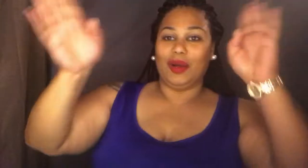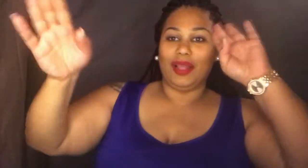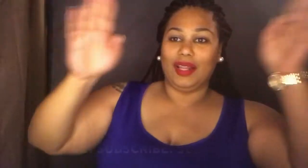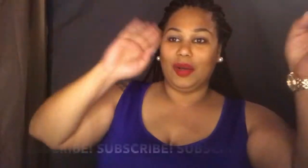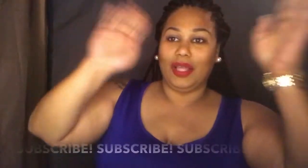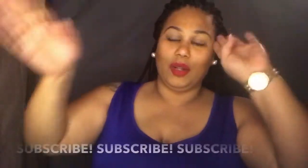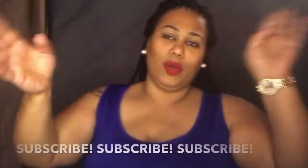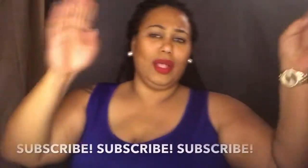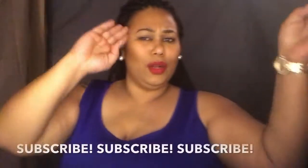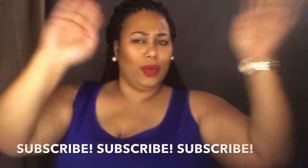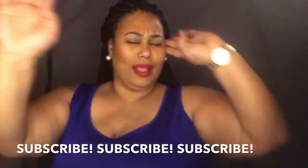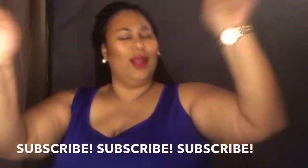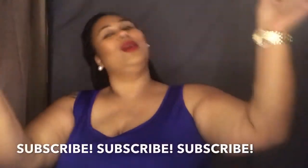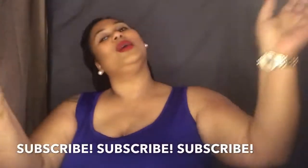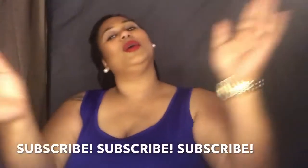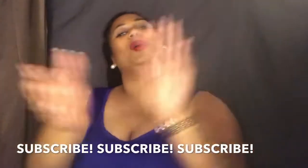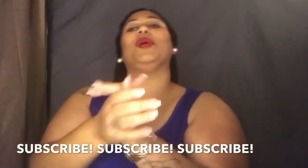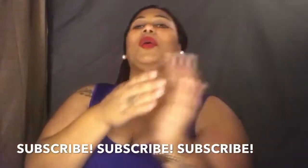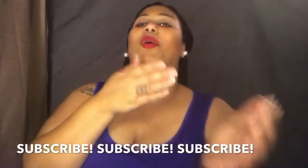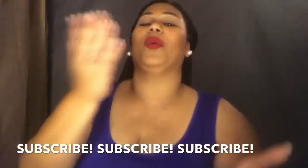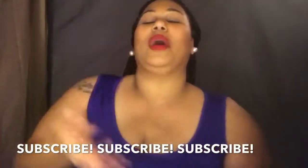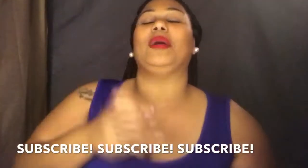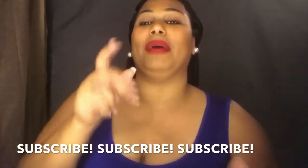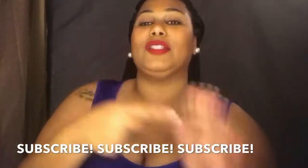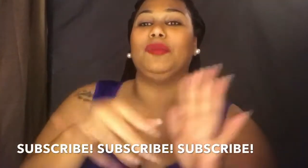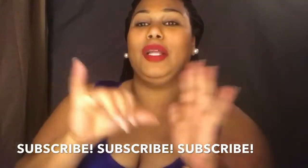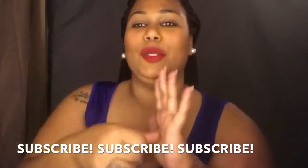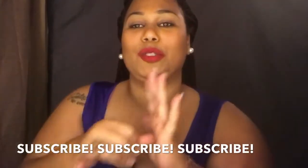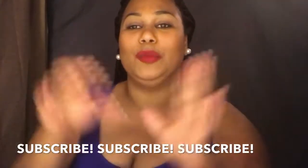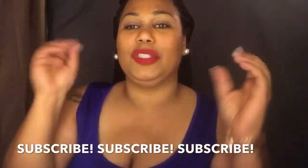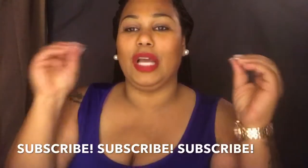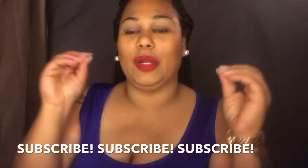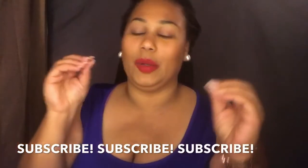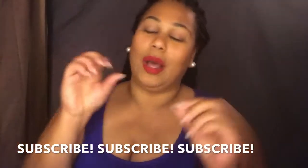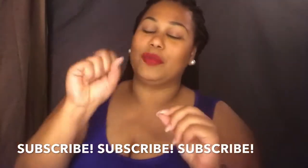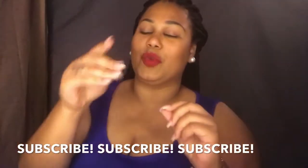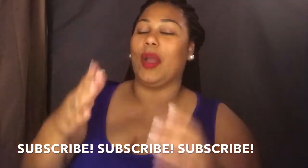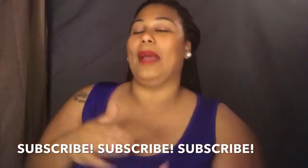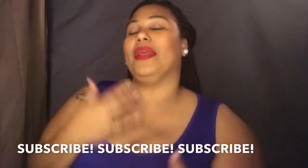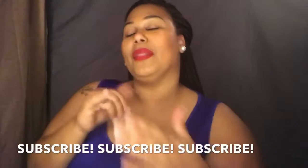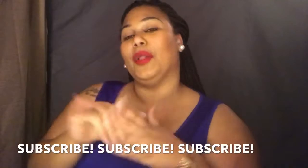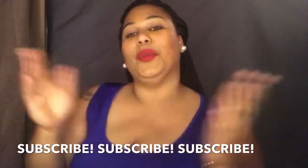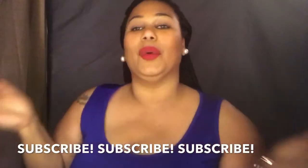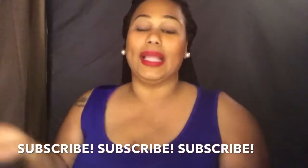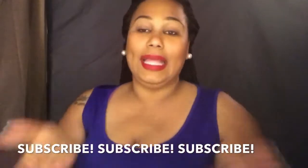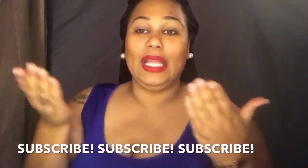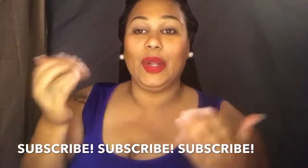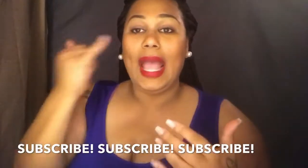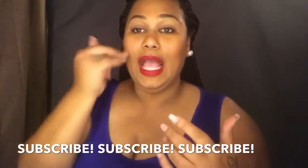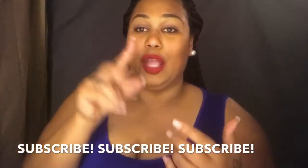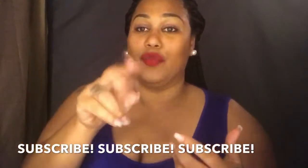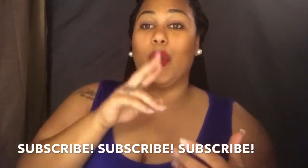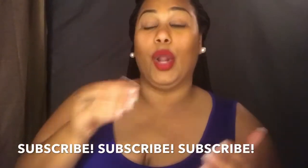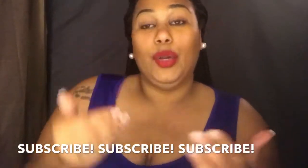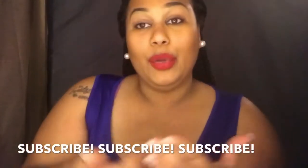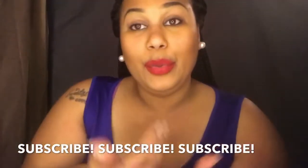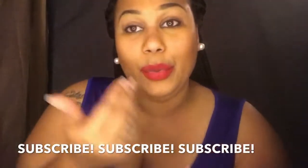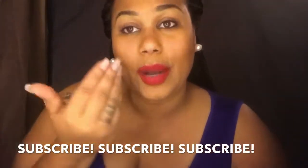Hello, hello, hello, hello, hello. Welcome back to my YouTube channel. I'm so happy that you are here. If you are new,